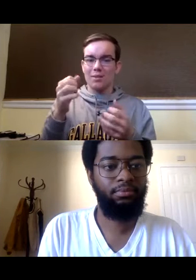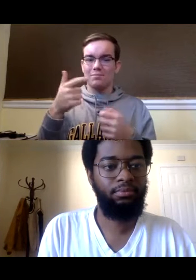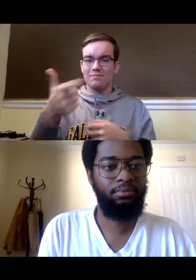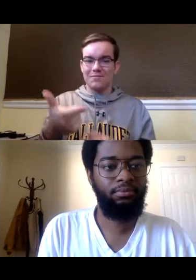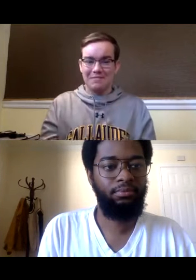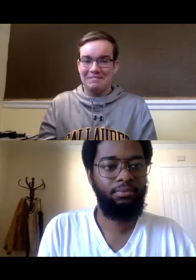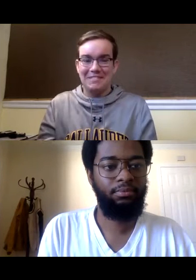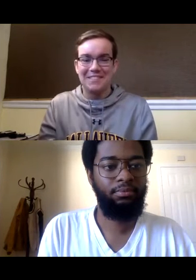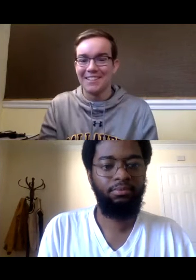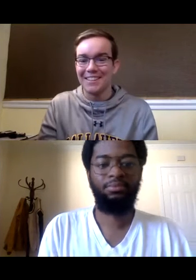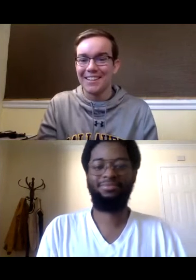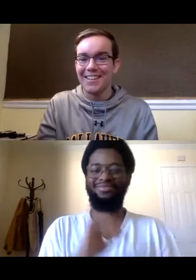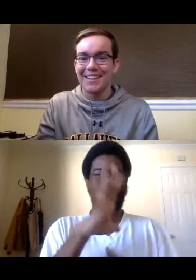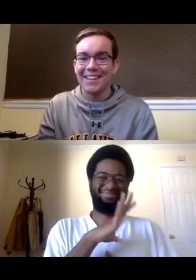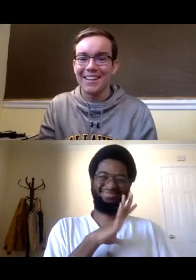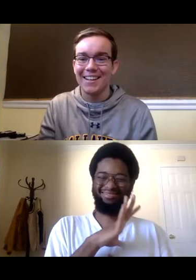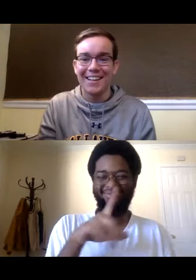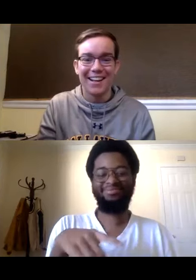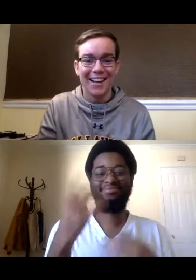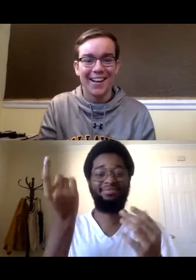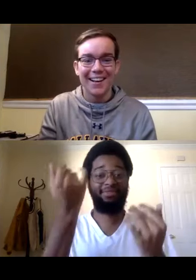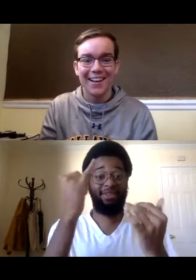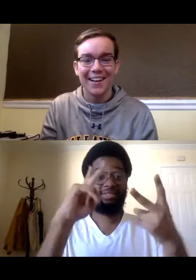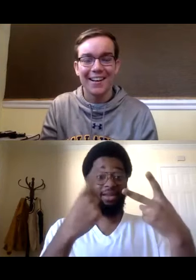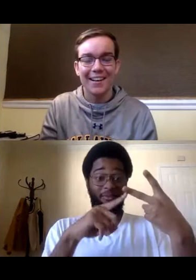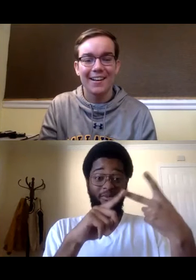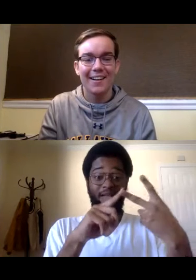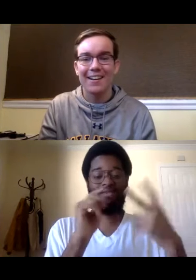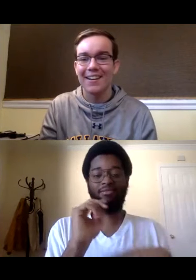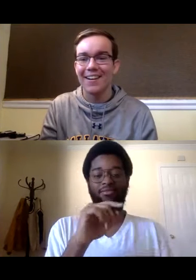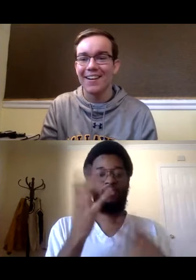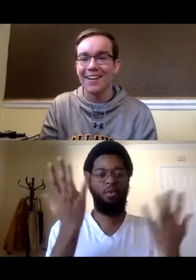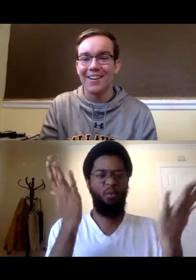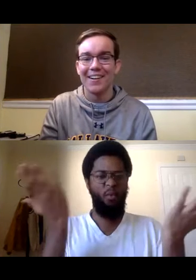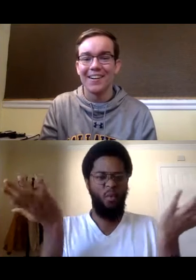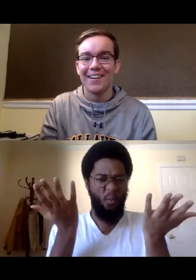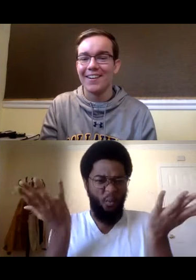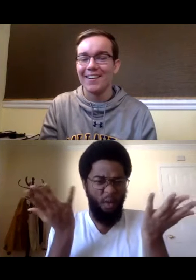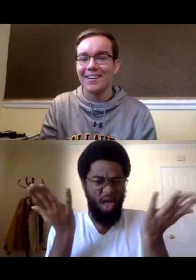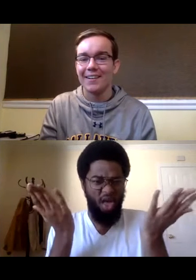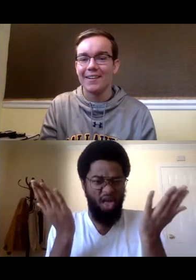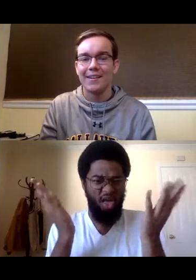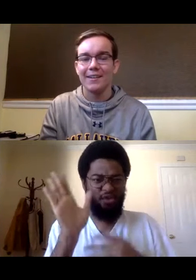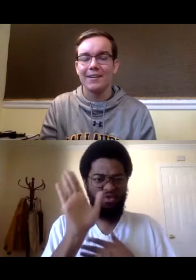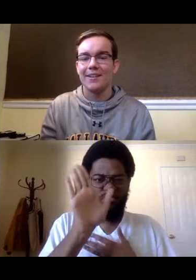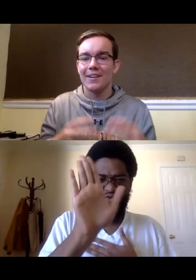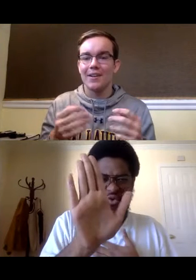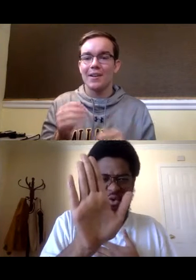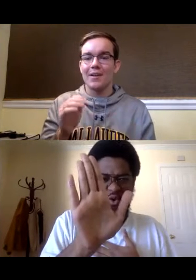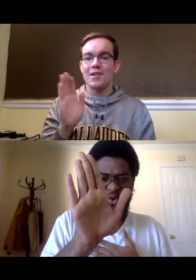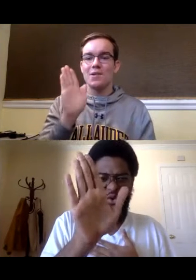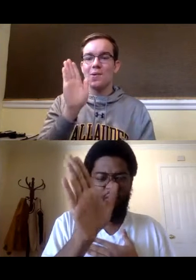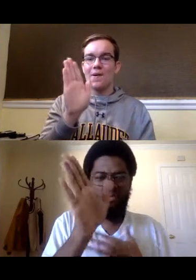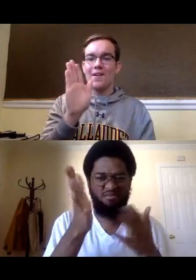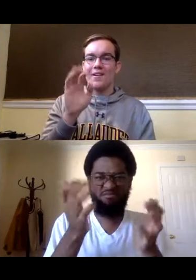I'm not sure exactly how you want to start that question. That's fine, Andrew. Take it away. For the second sentence, what